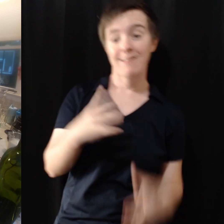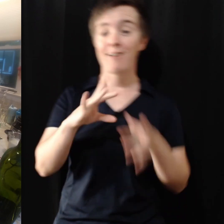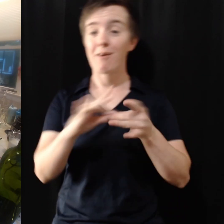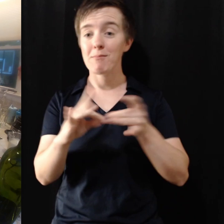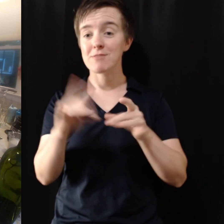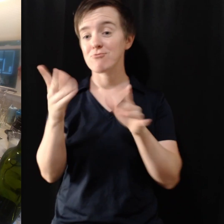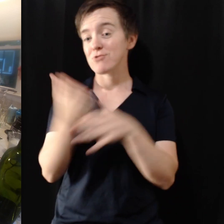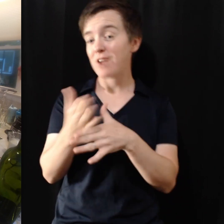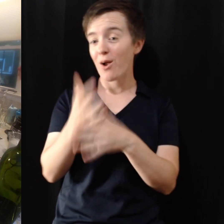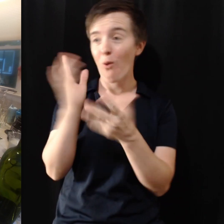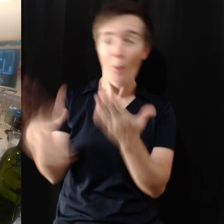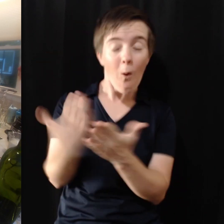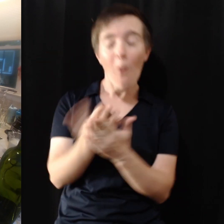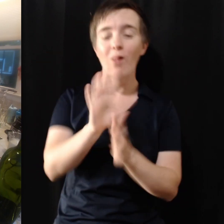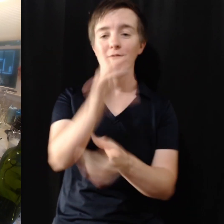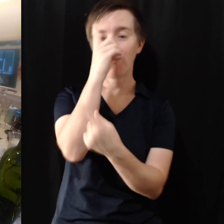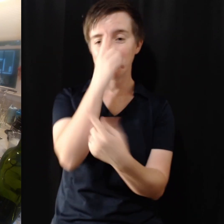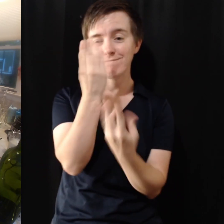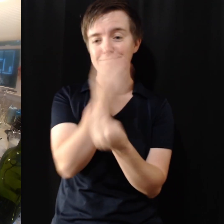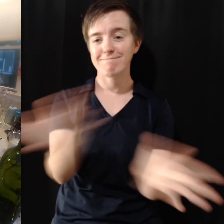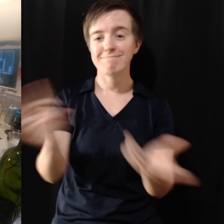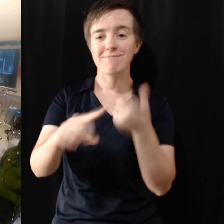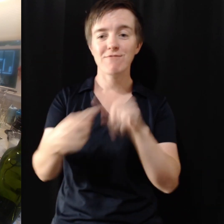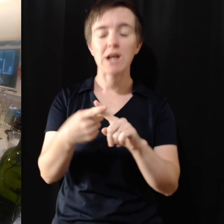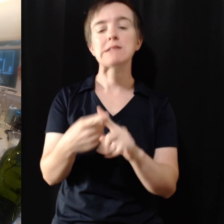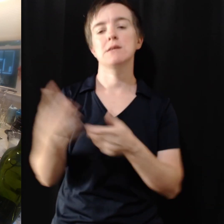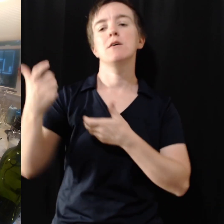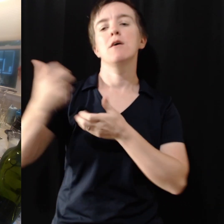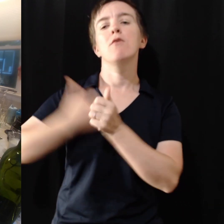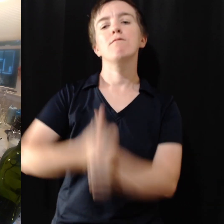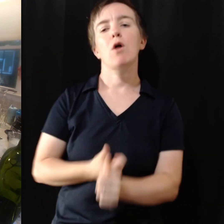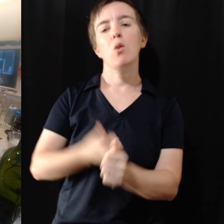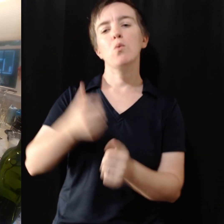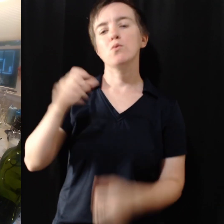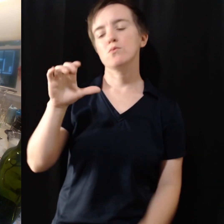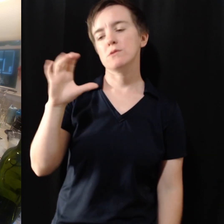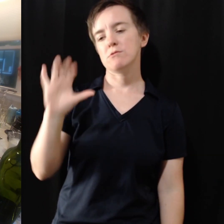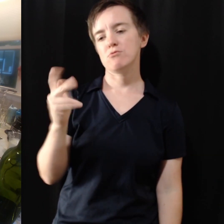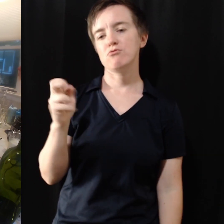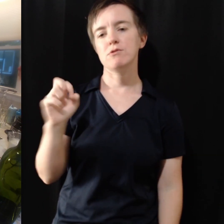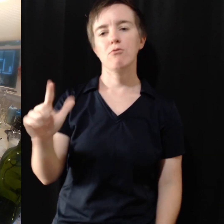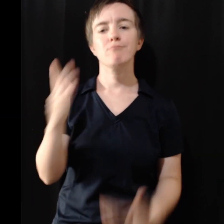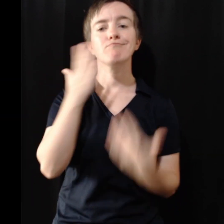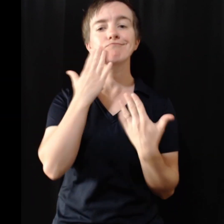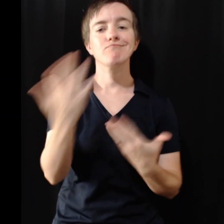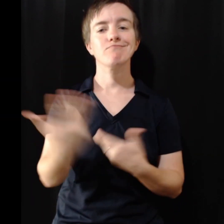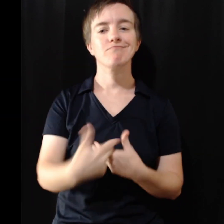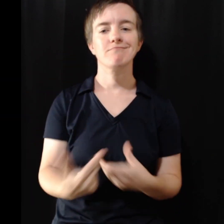comment, share with all your friends. Subscribe to the channel. And thanks for hanging out.